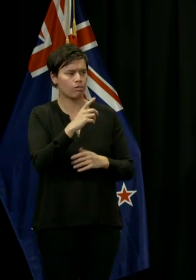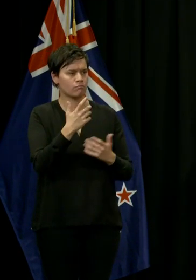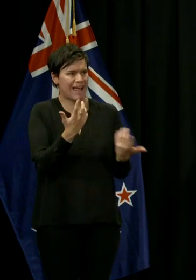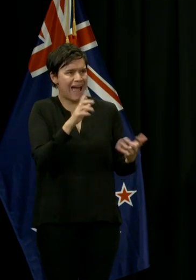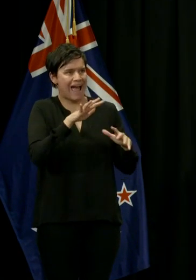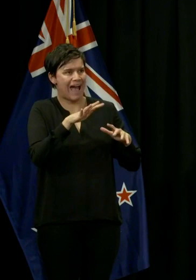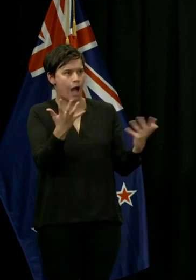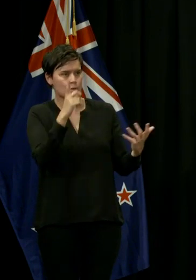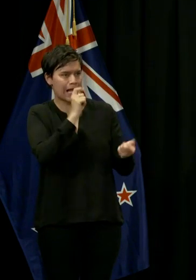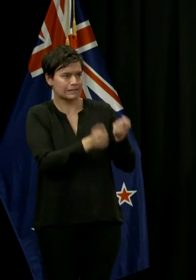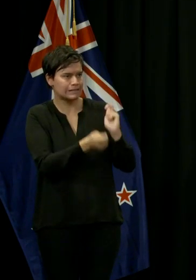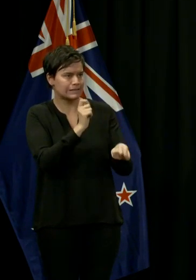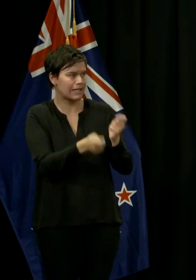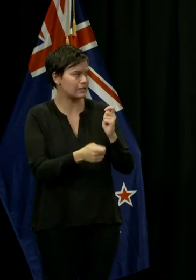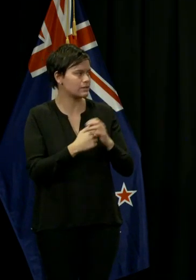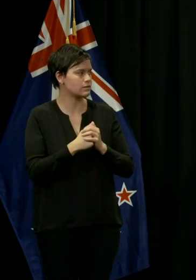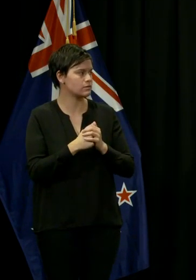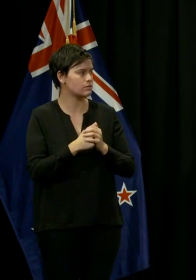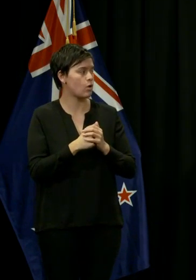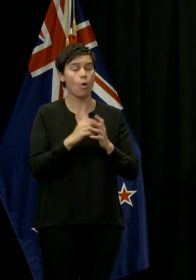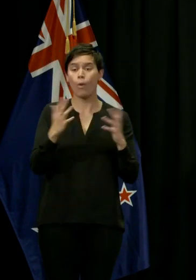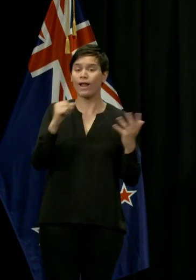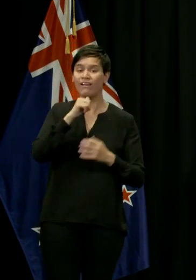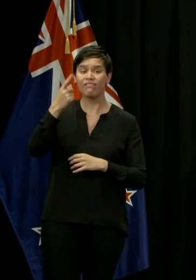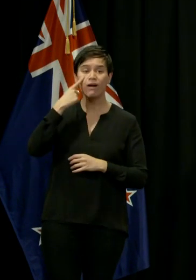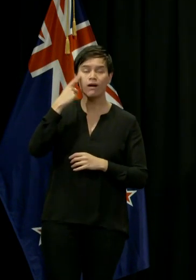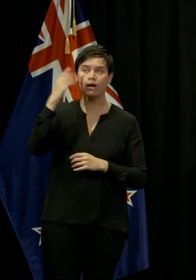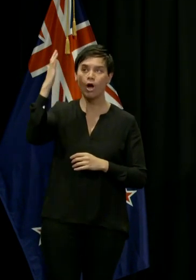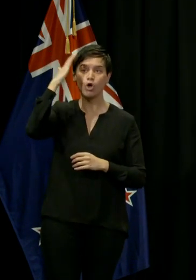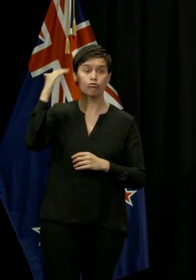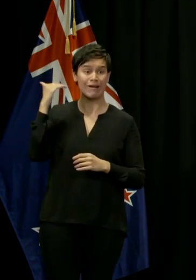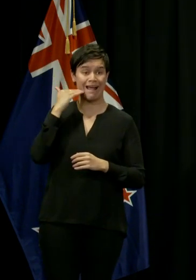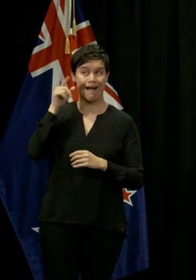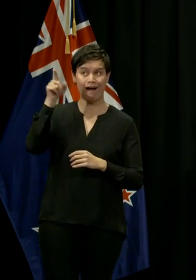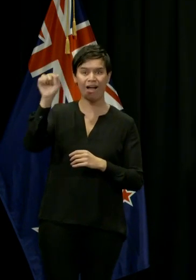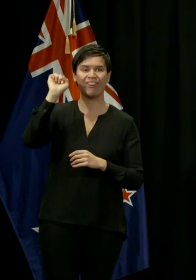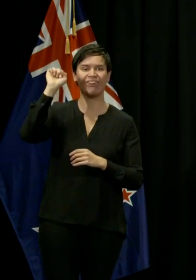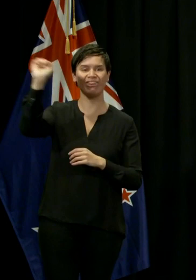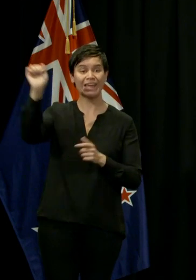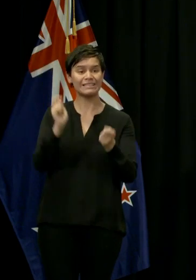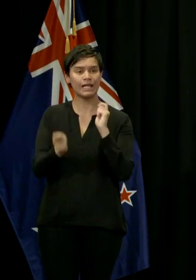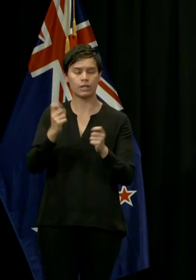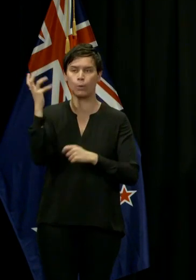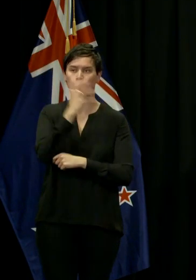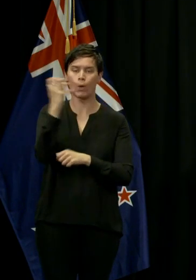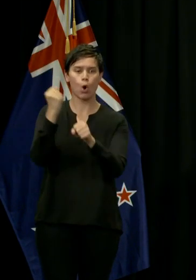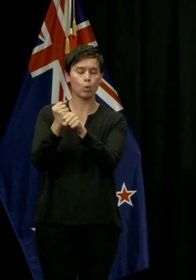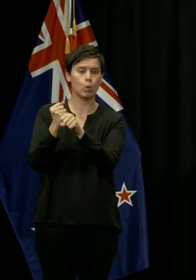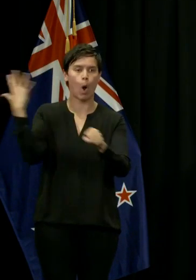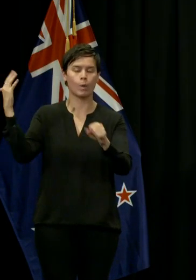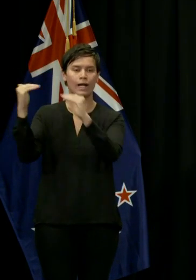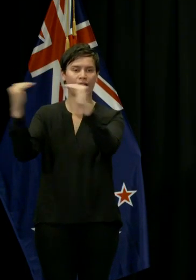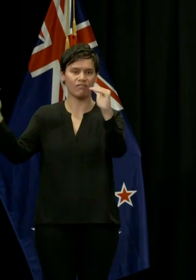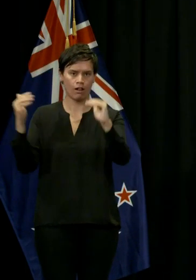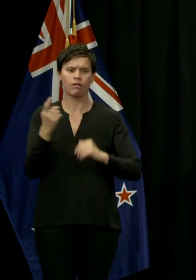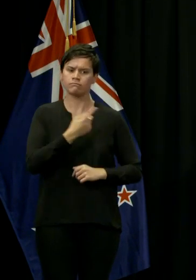that are comparable to, for instance, Korea, that is being held up at gold standard level. We've also had every DHB provide